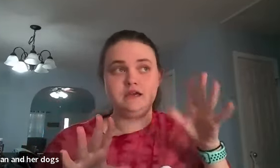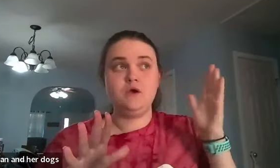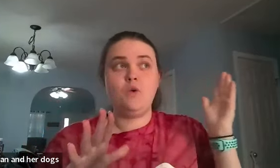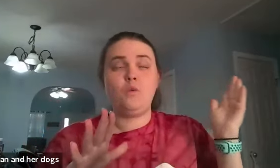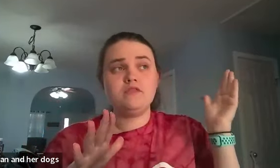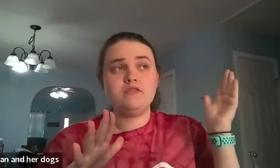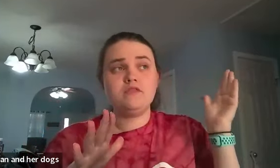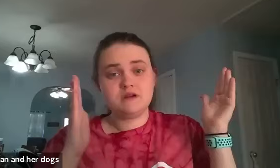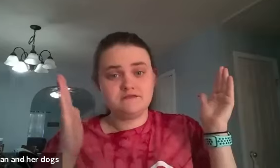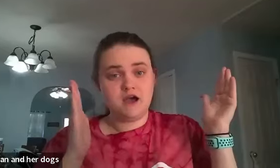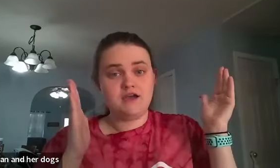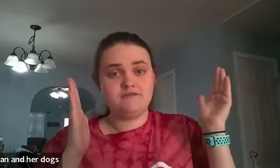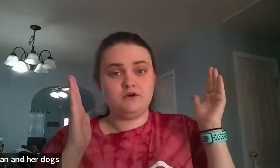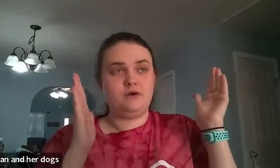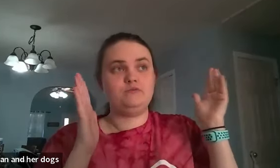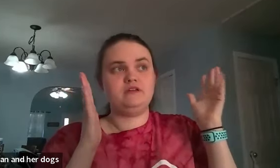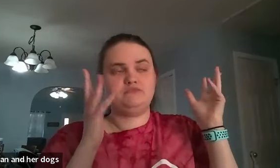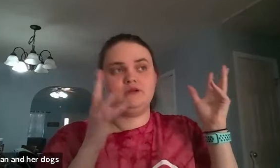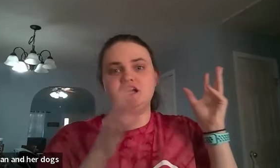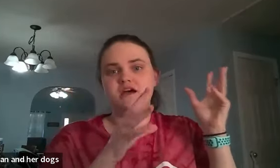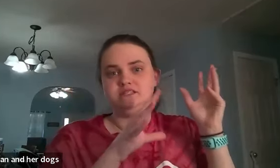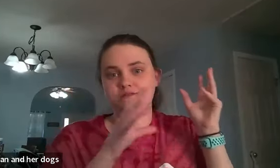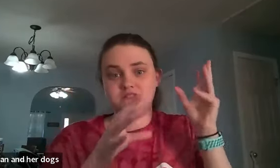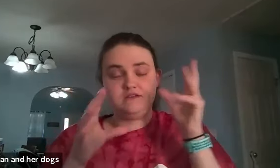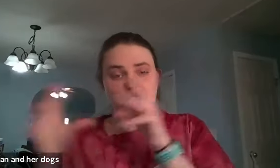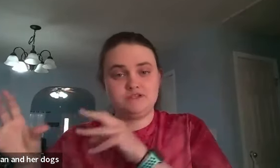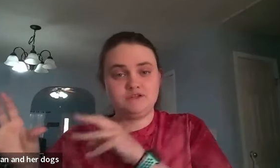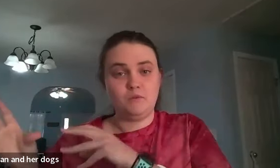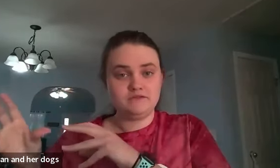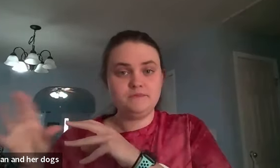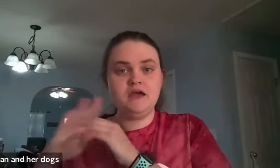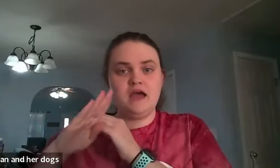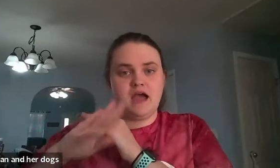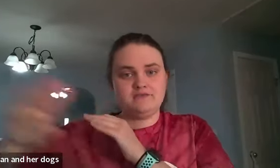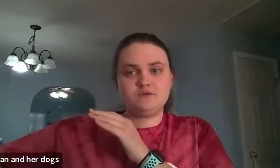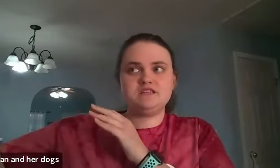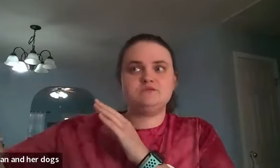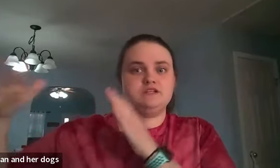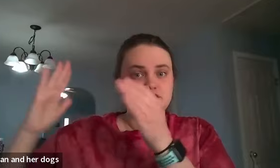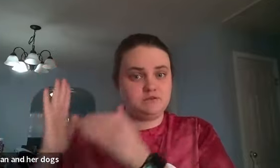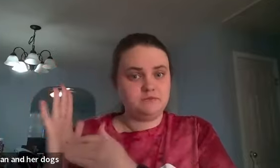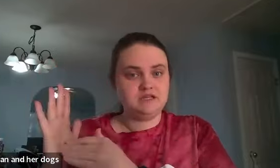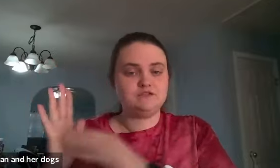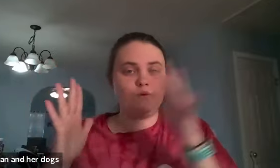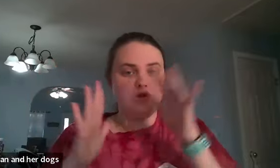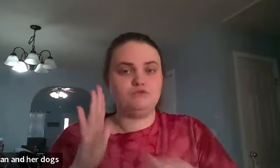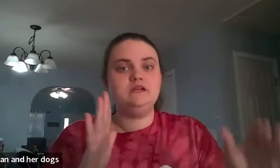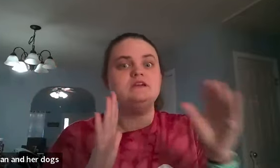get 1 through 25 are pretty much have a different sign for every single one of them. Afterwards, that's when it starts to repeat. So I'm gonna really kind